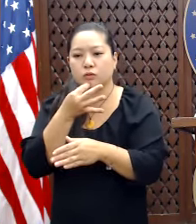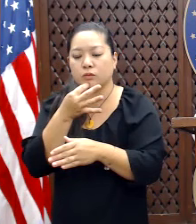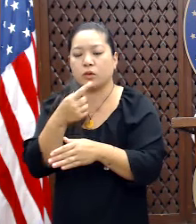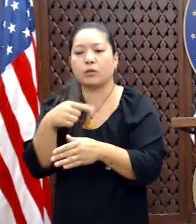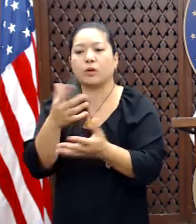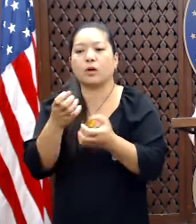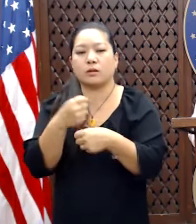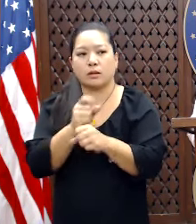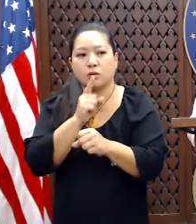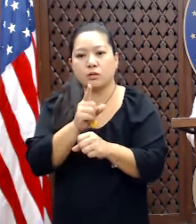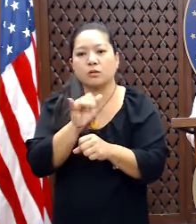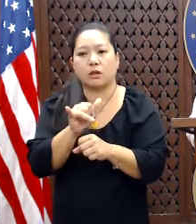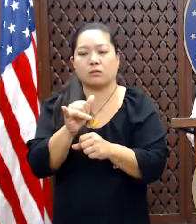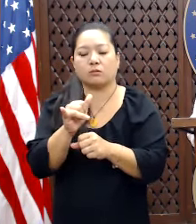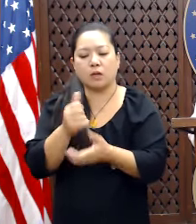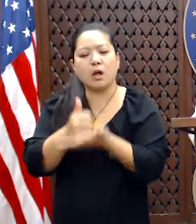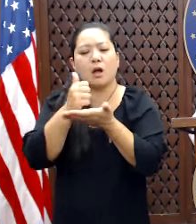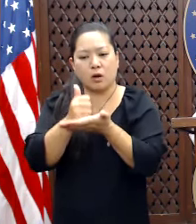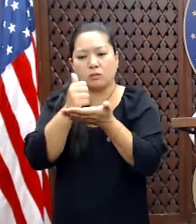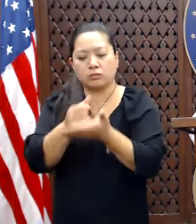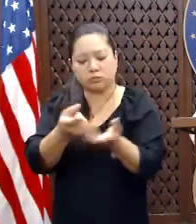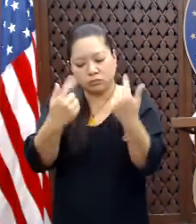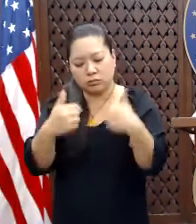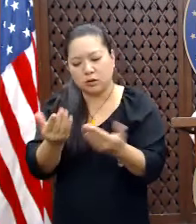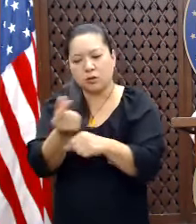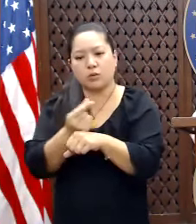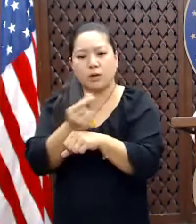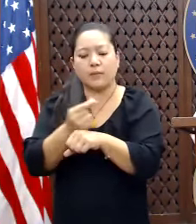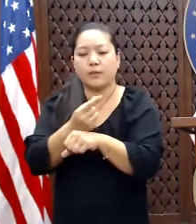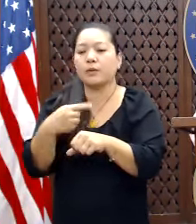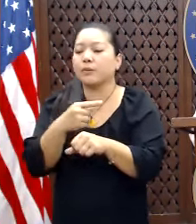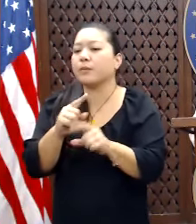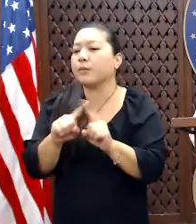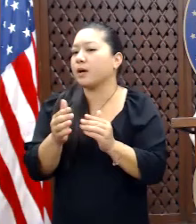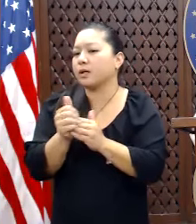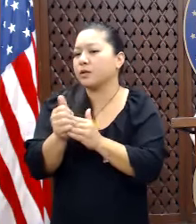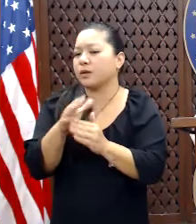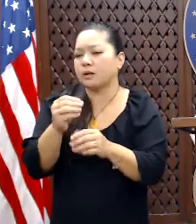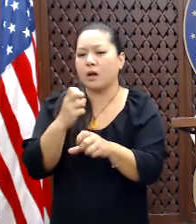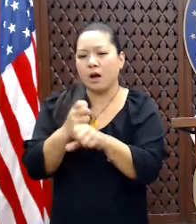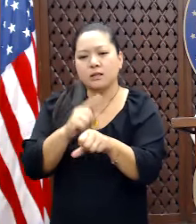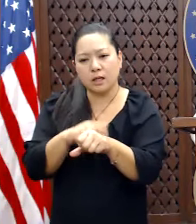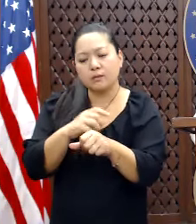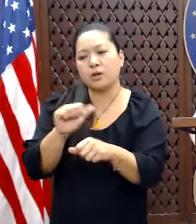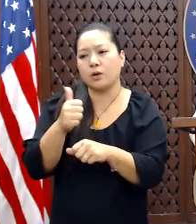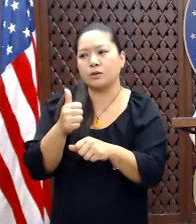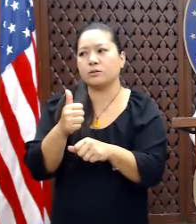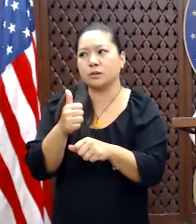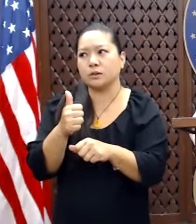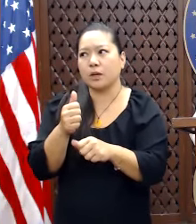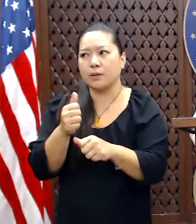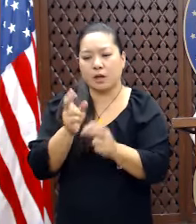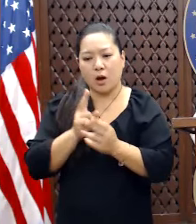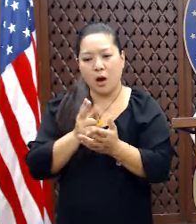to assure you that help is on the way. But leadership in hard times also means being honest with the